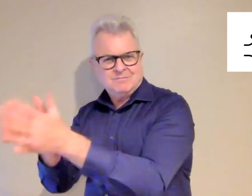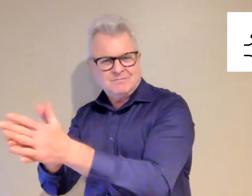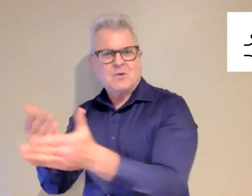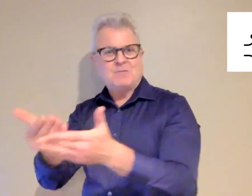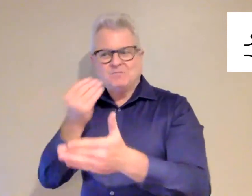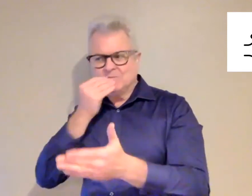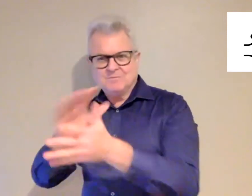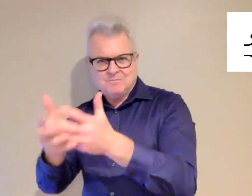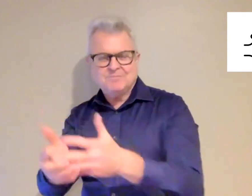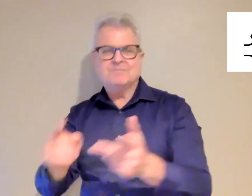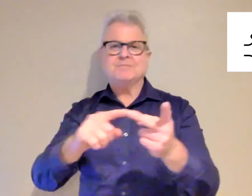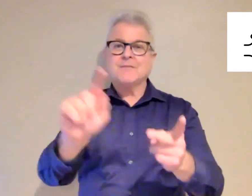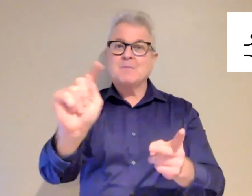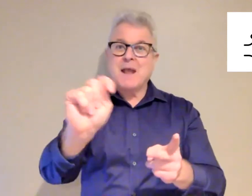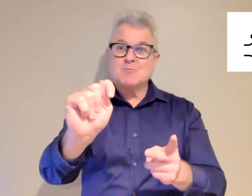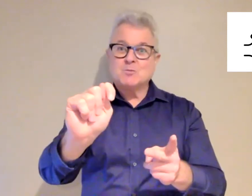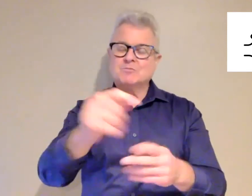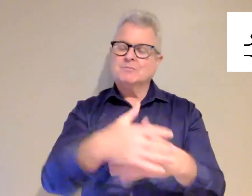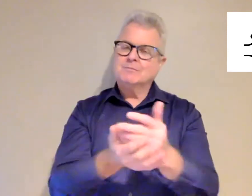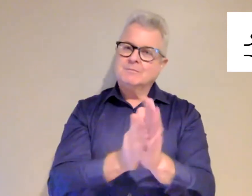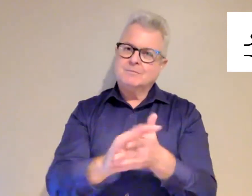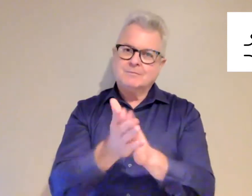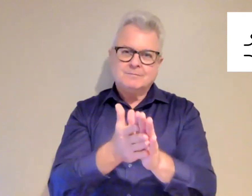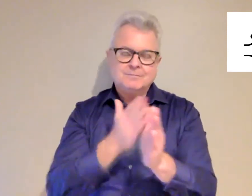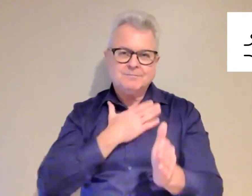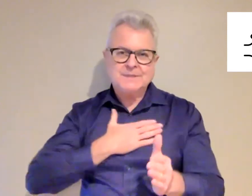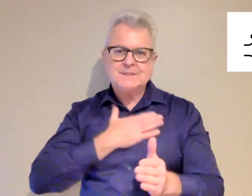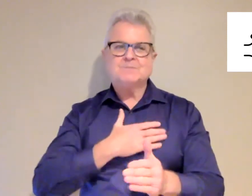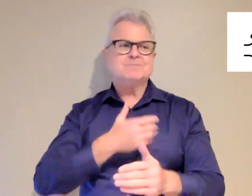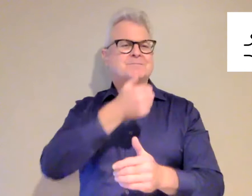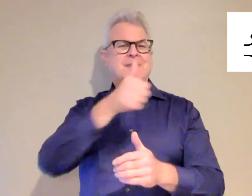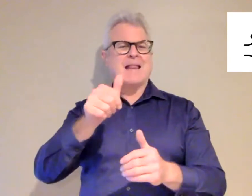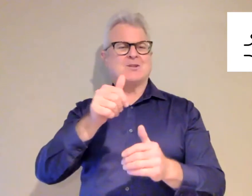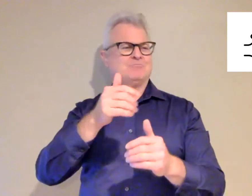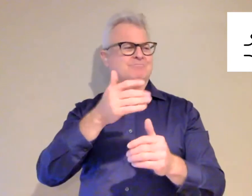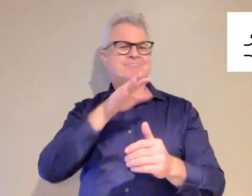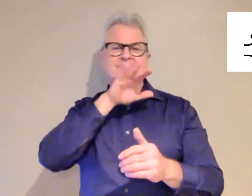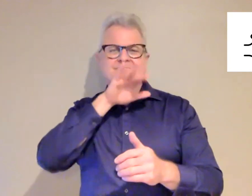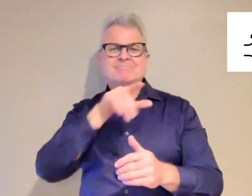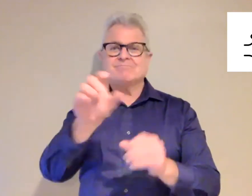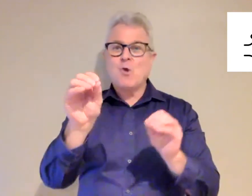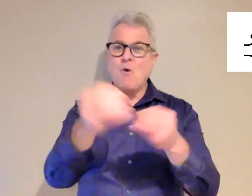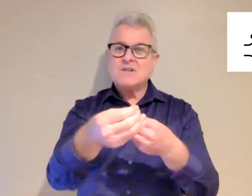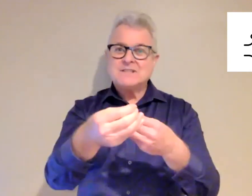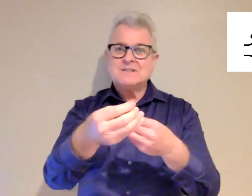when you're preparing food. You should wash your hands before and after meals. When you're in the bathroom, please wash your